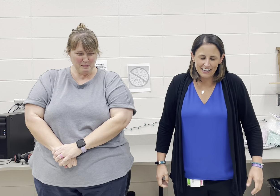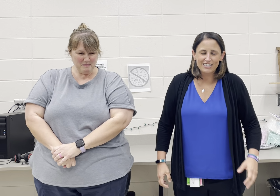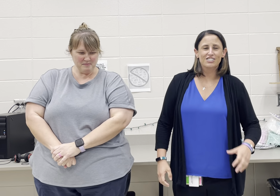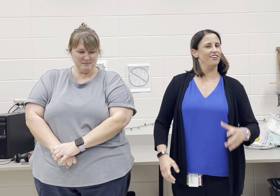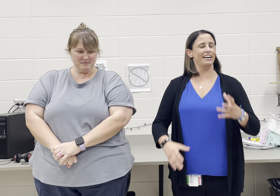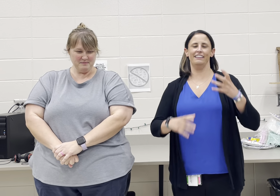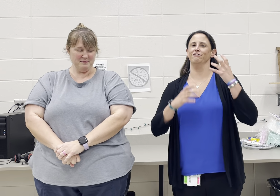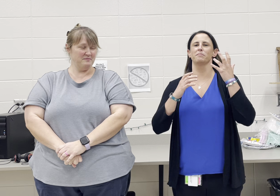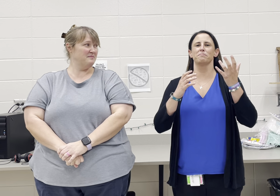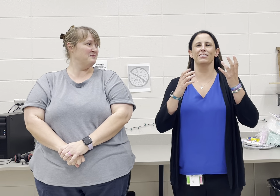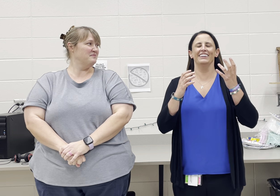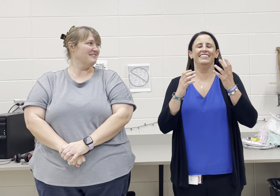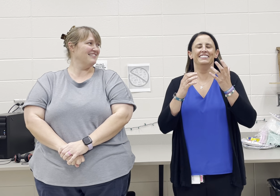Blush, all right? Remember,